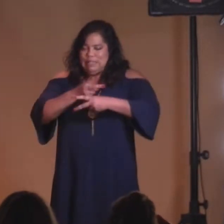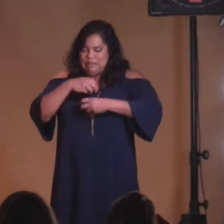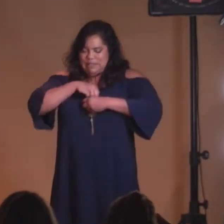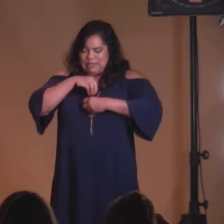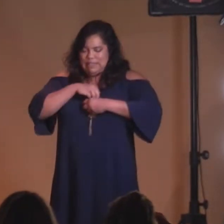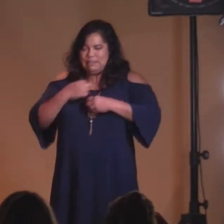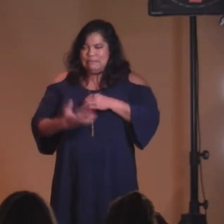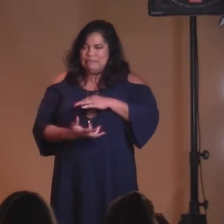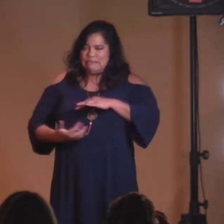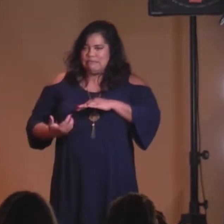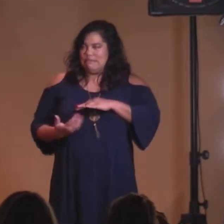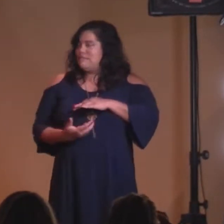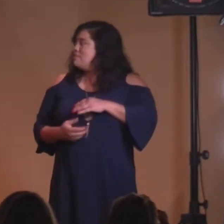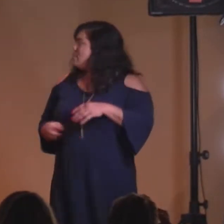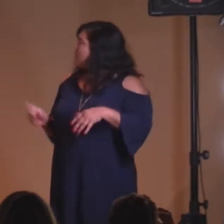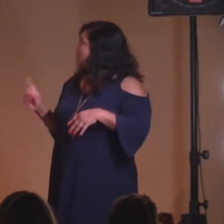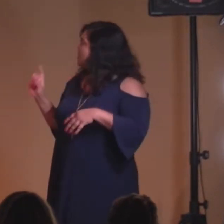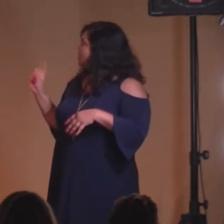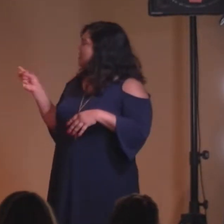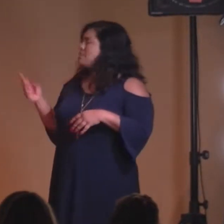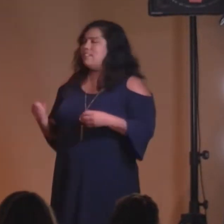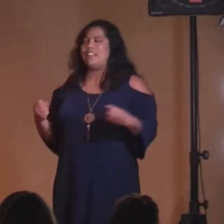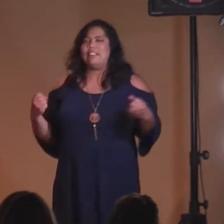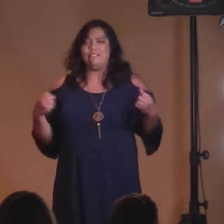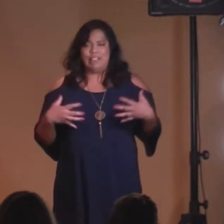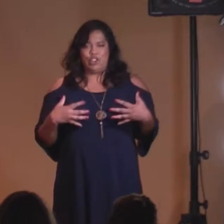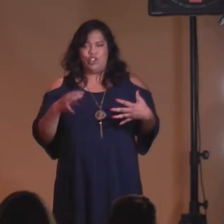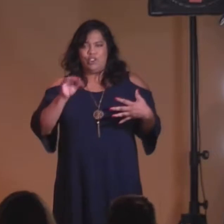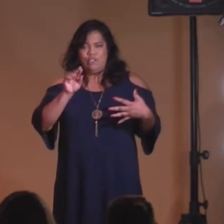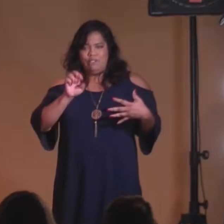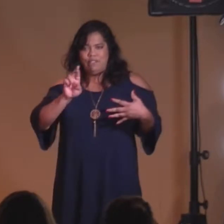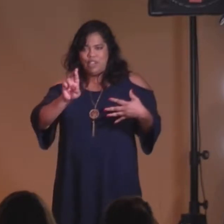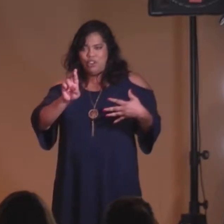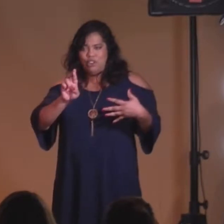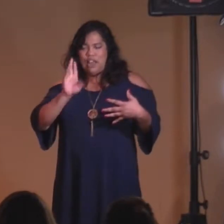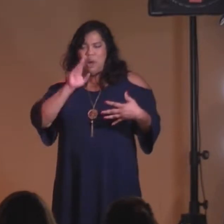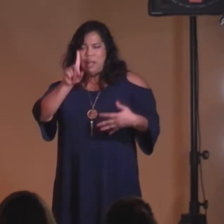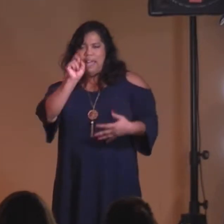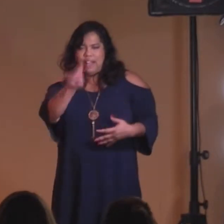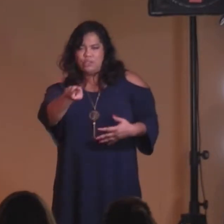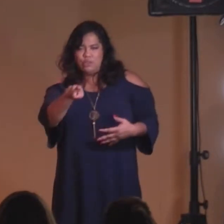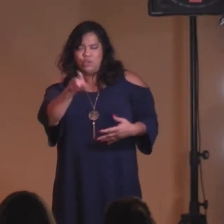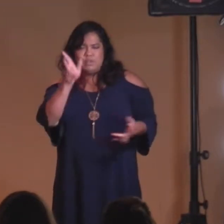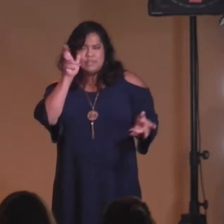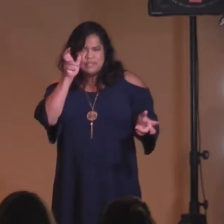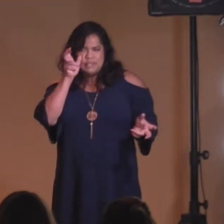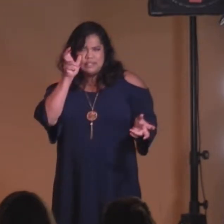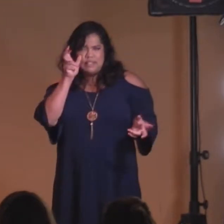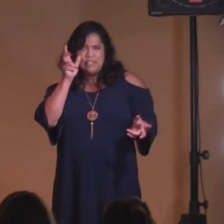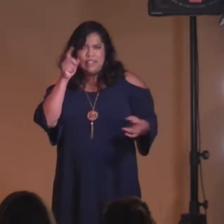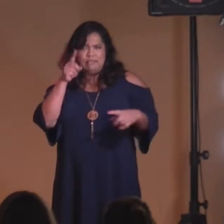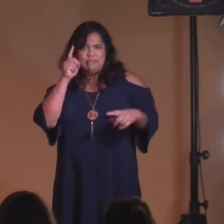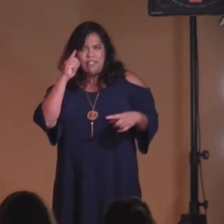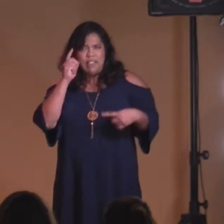Because if I asked you, just hear the question and let it sit for a moment. What are you afraid